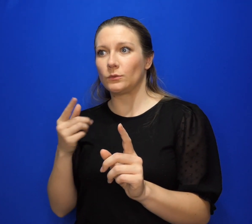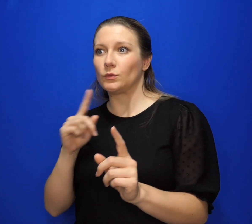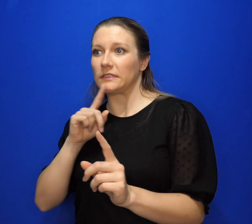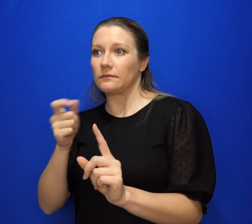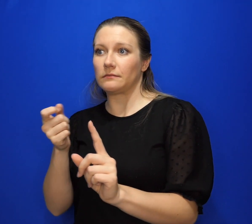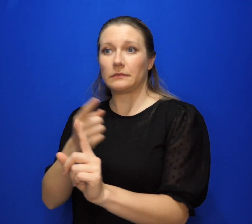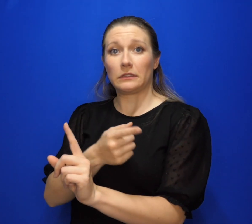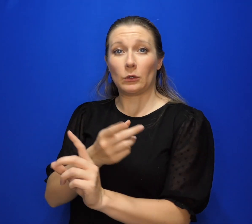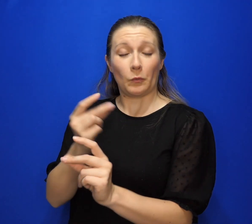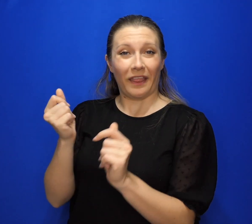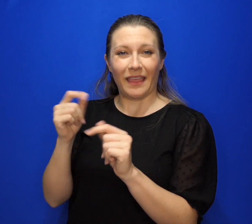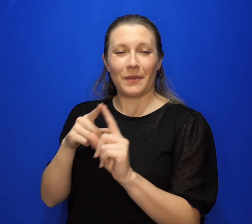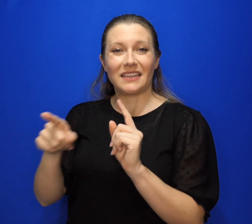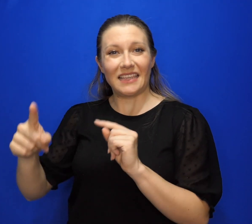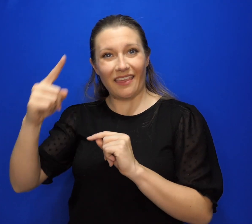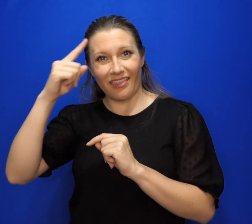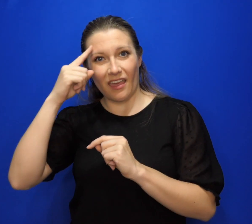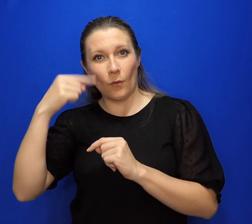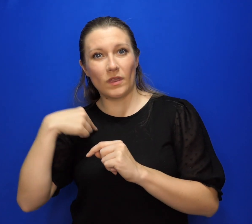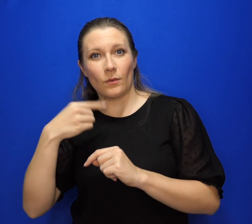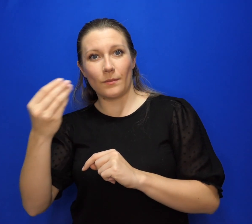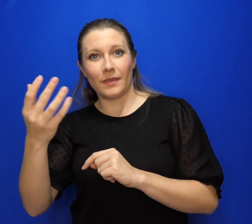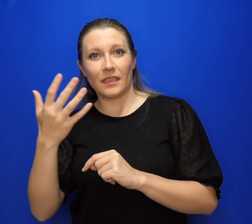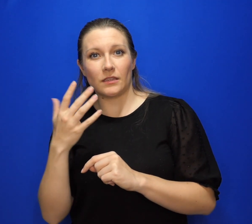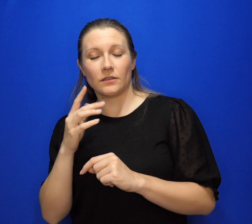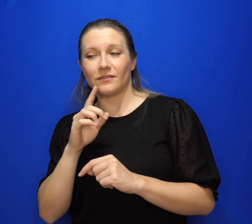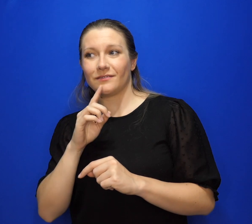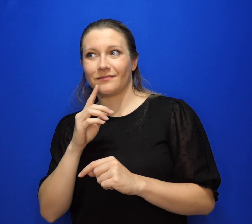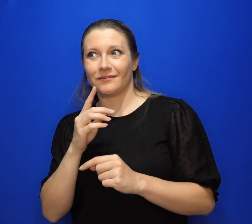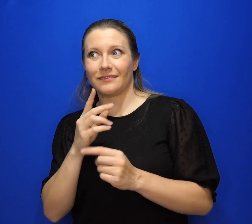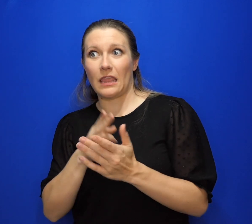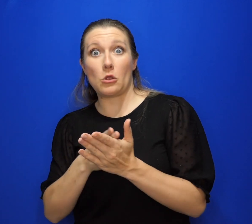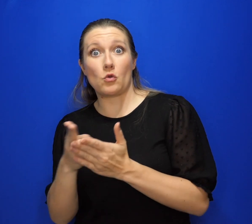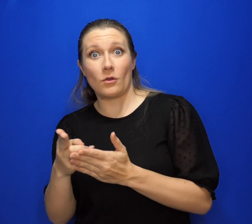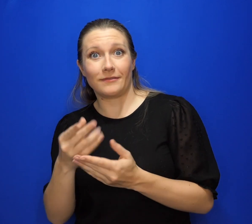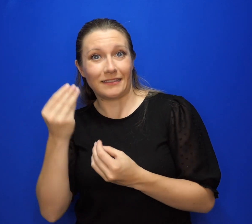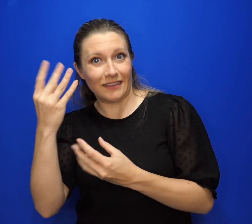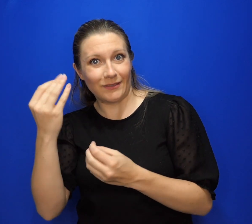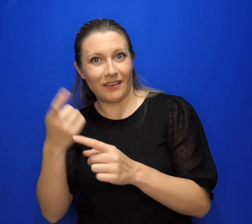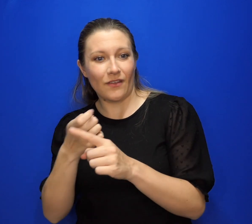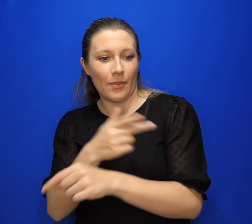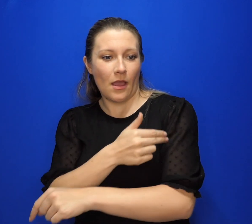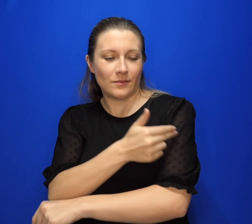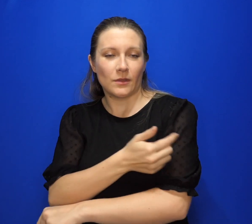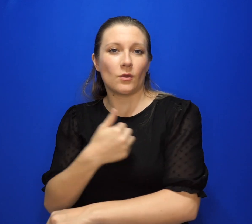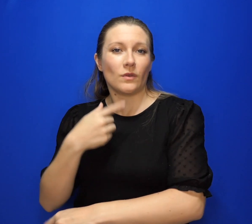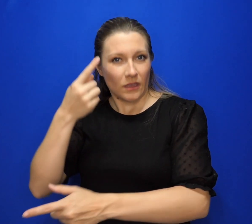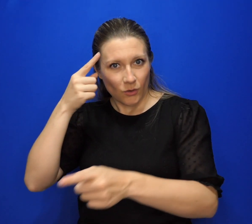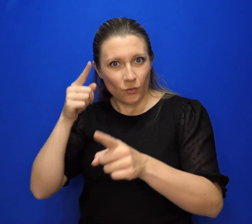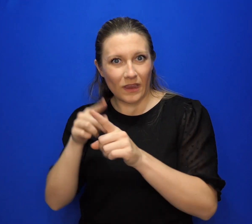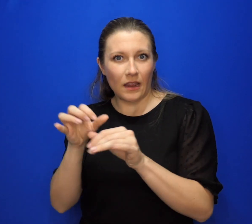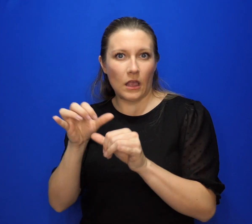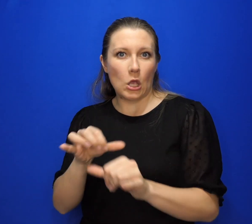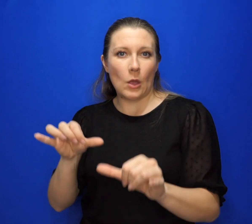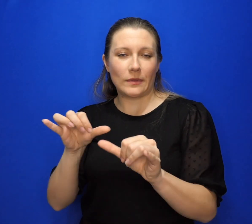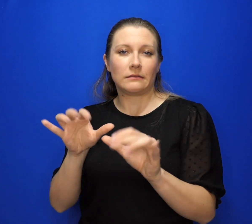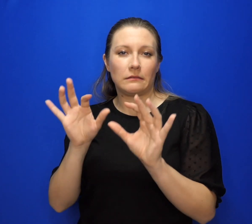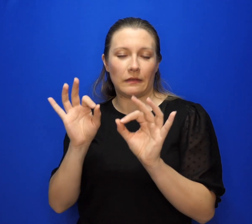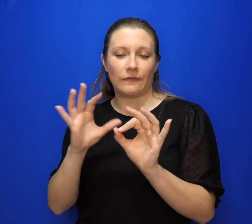the hospital. We came to a common ground after a little while. So I read this one because this